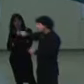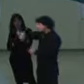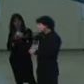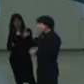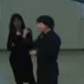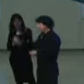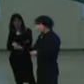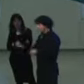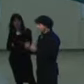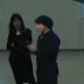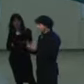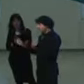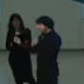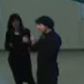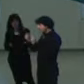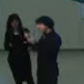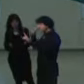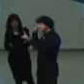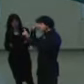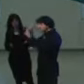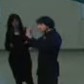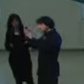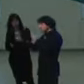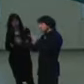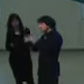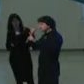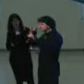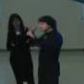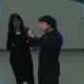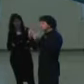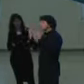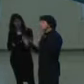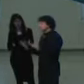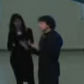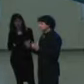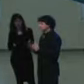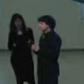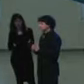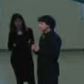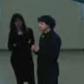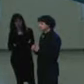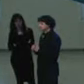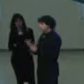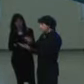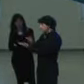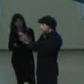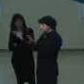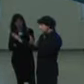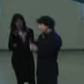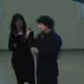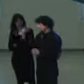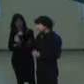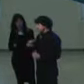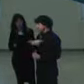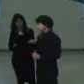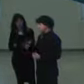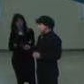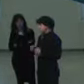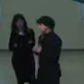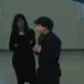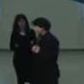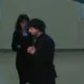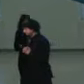other people rather than for ourselves. And defining it for ourselves. I'll be interested in your thoughts on that,